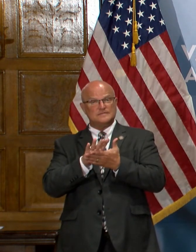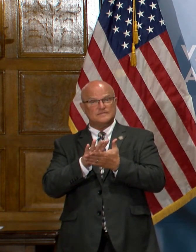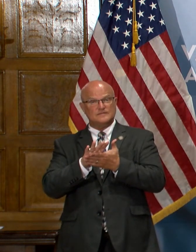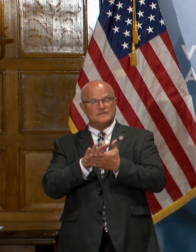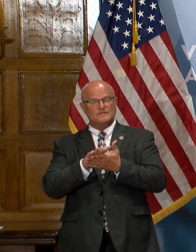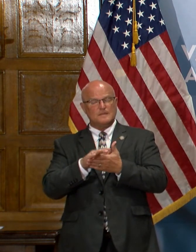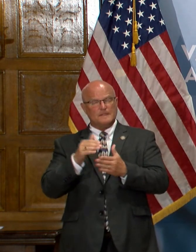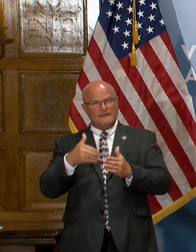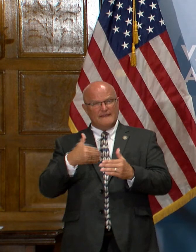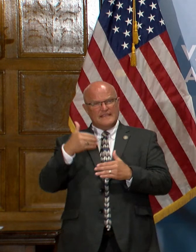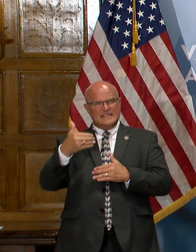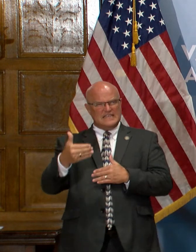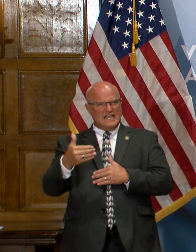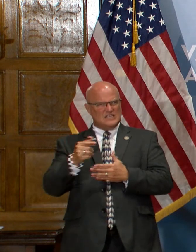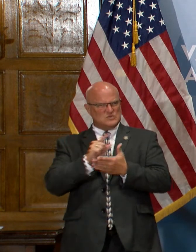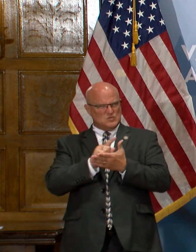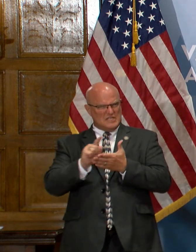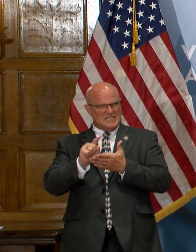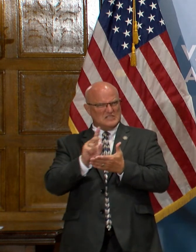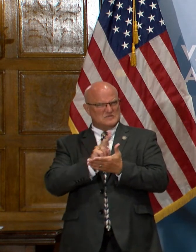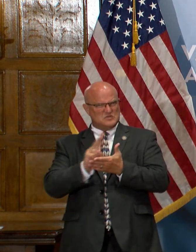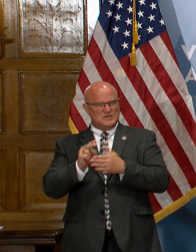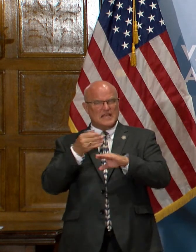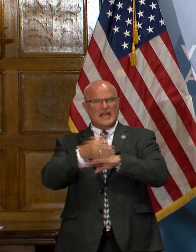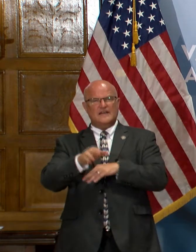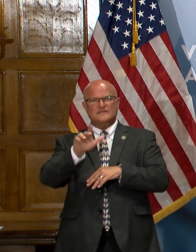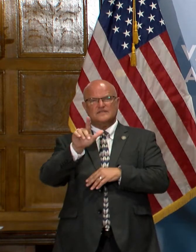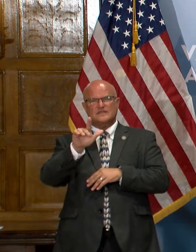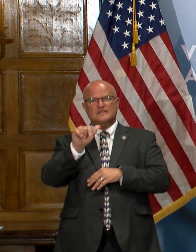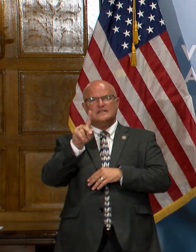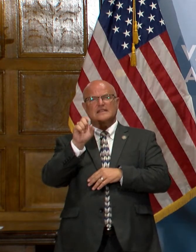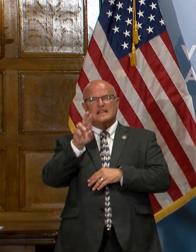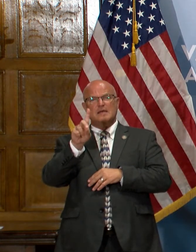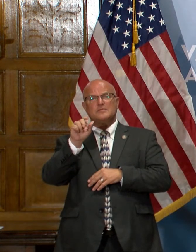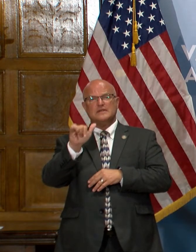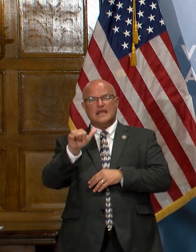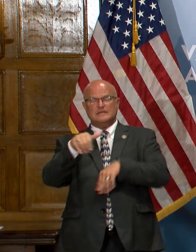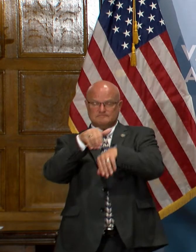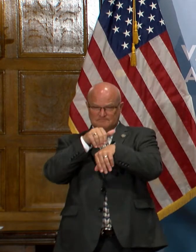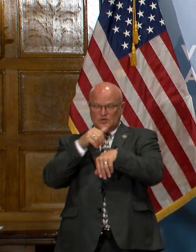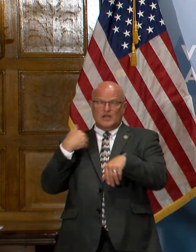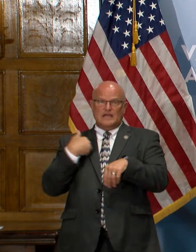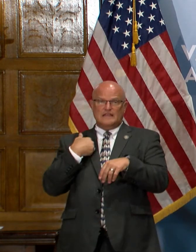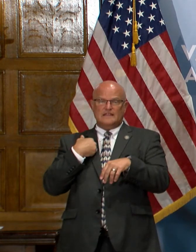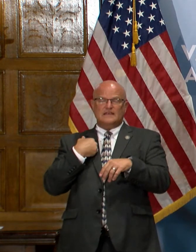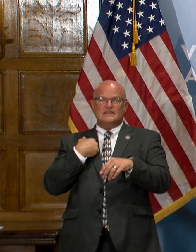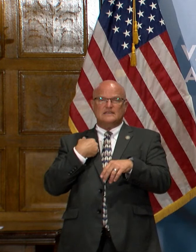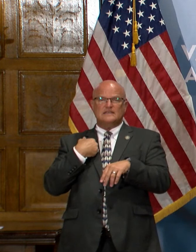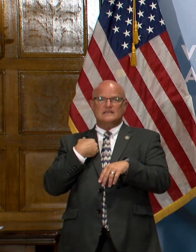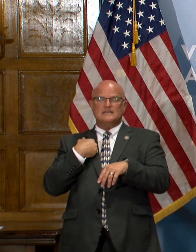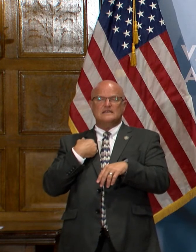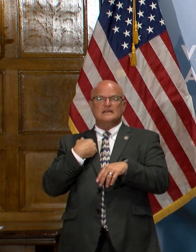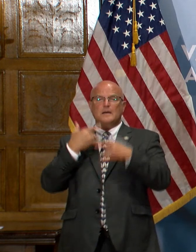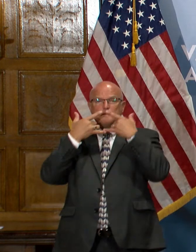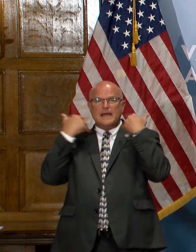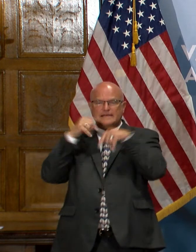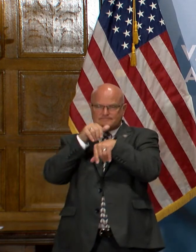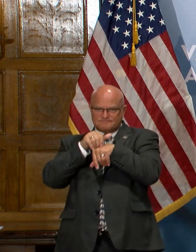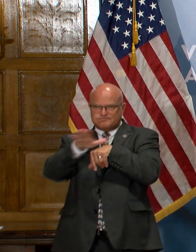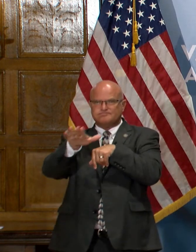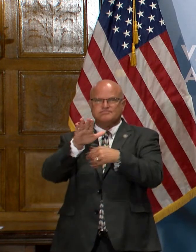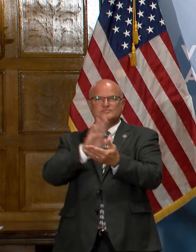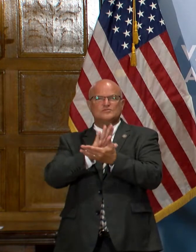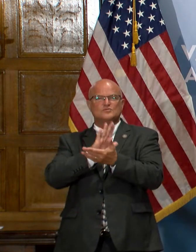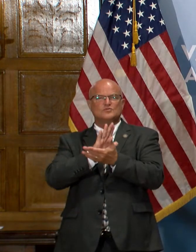Over the next week or so after the Labor Day holiday, we'll be shipping out the next shipment and the next delivery of masks, of